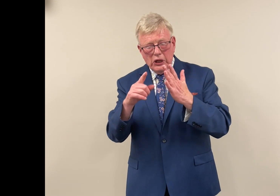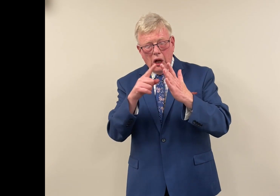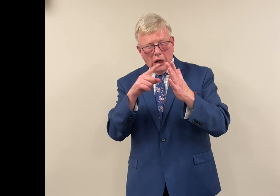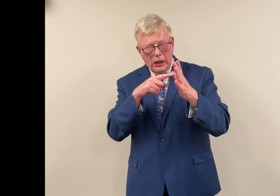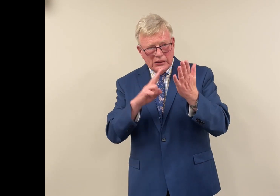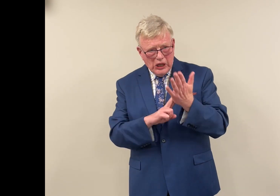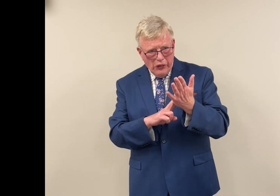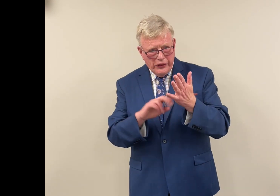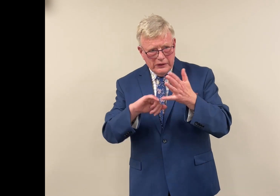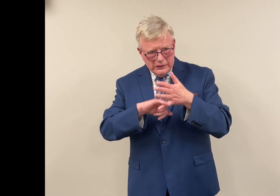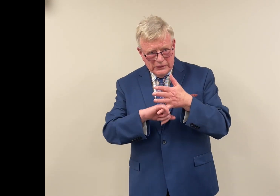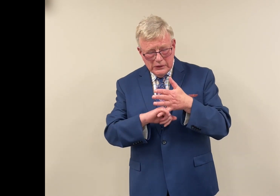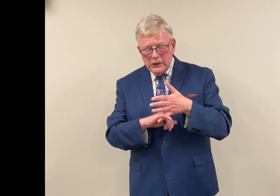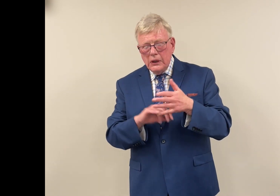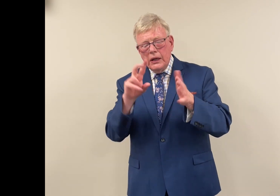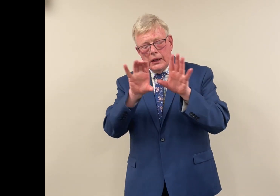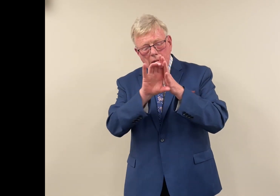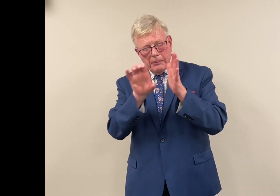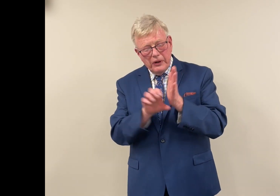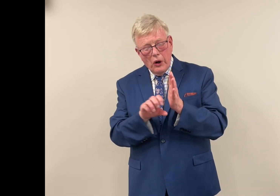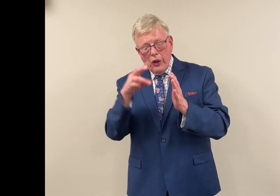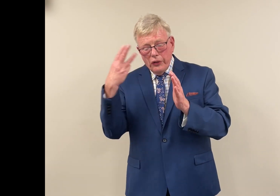In 1 Corinthians,